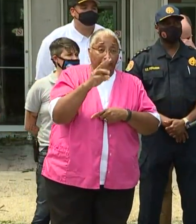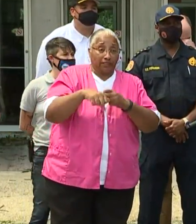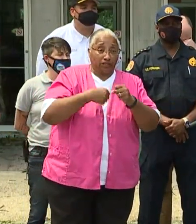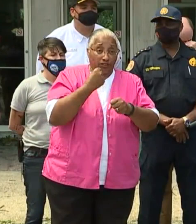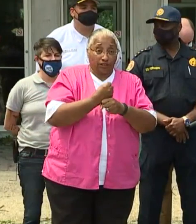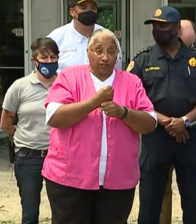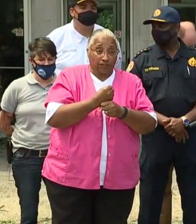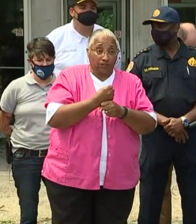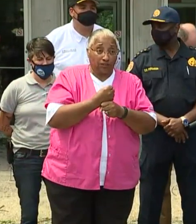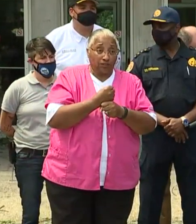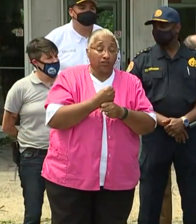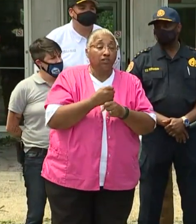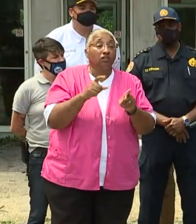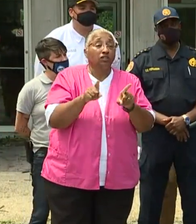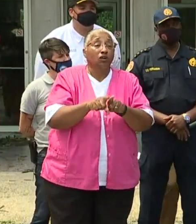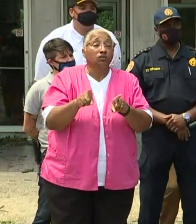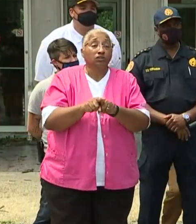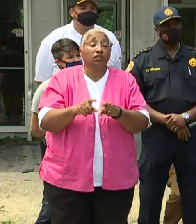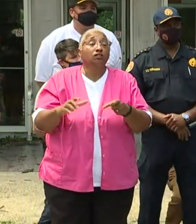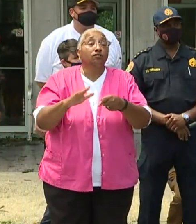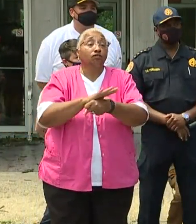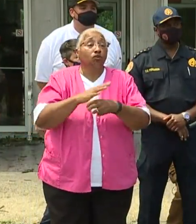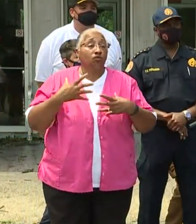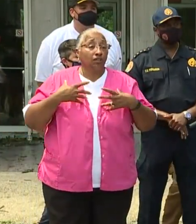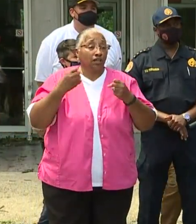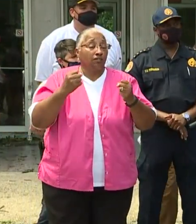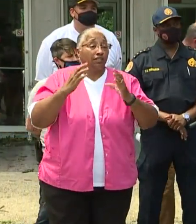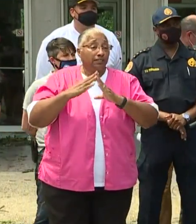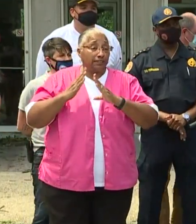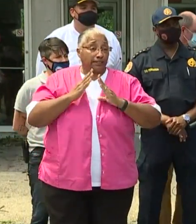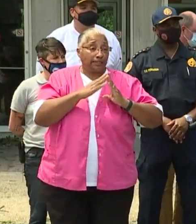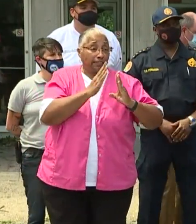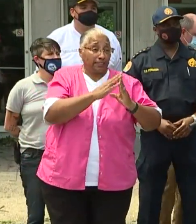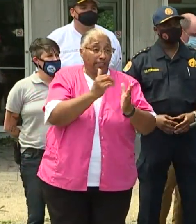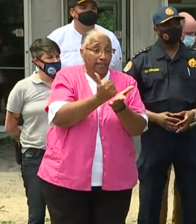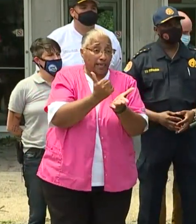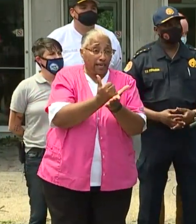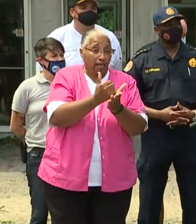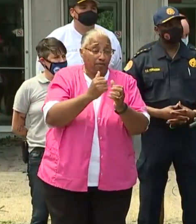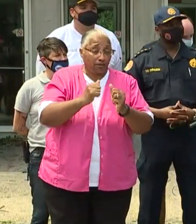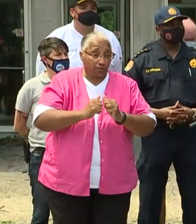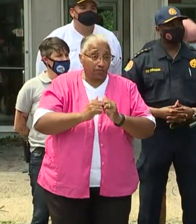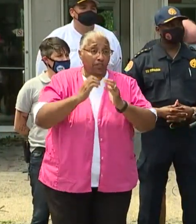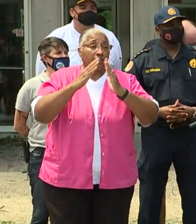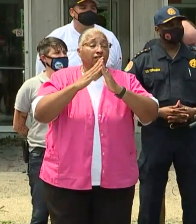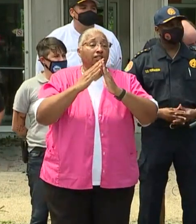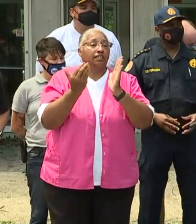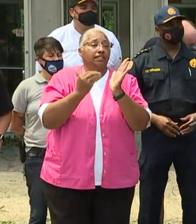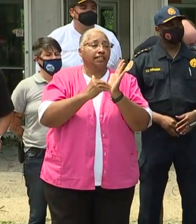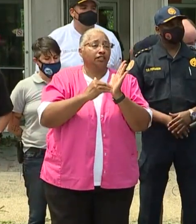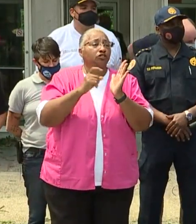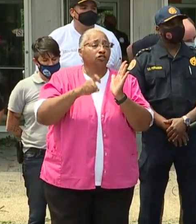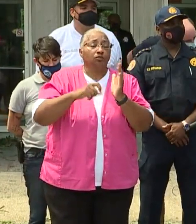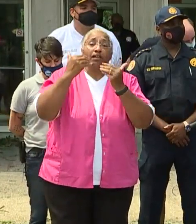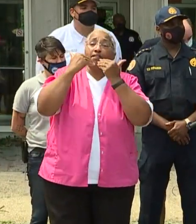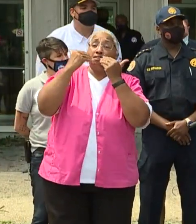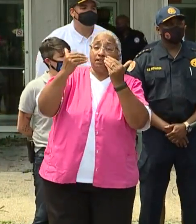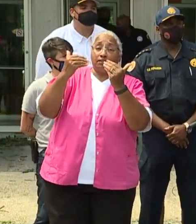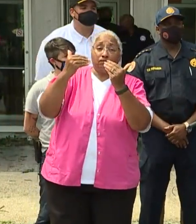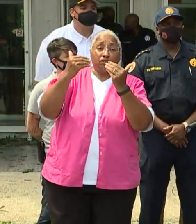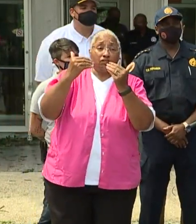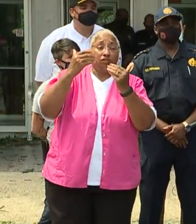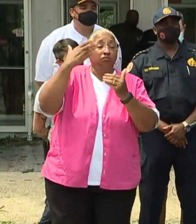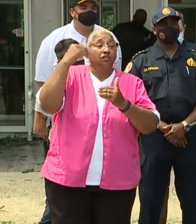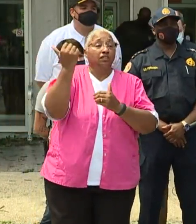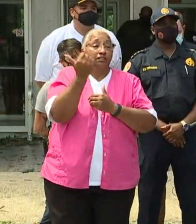firsthand, and even the full recovery of this city, helping her rebuild herself, we should all be grateful as it relates to